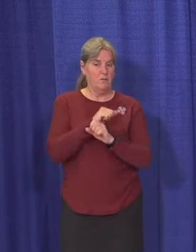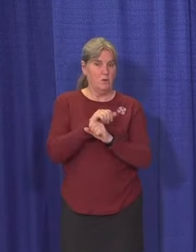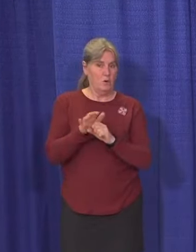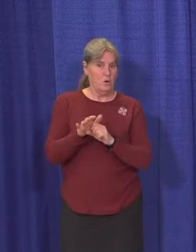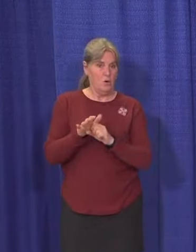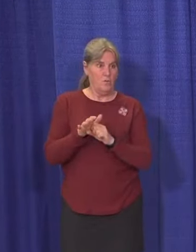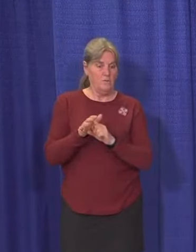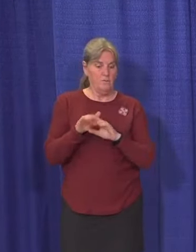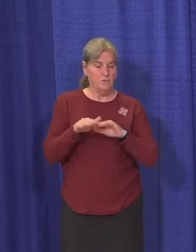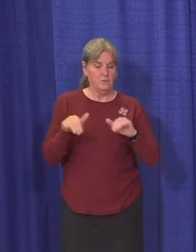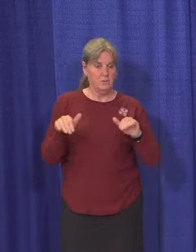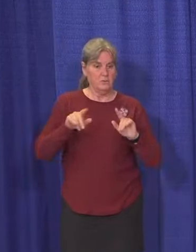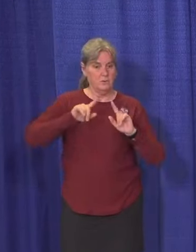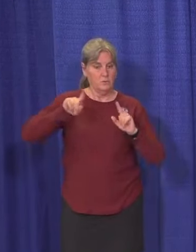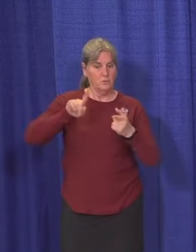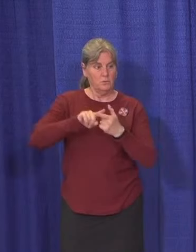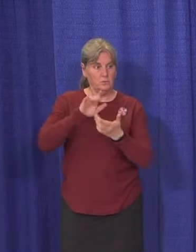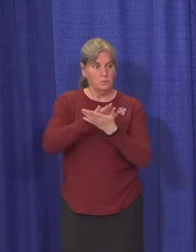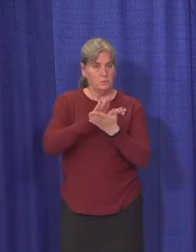for children attending school?